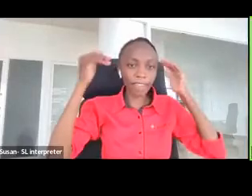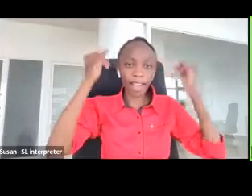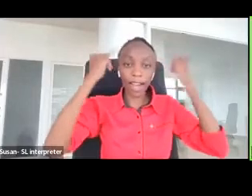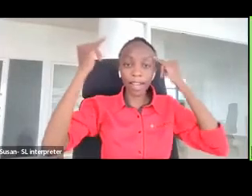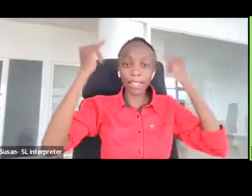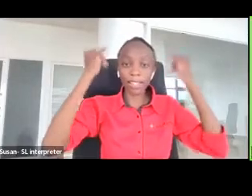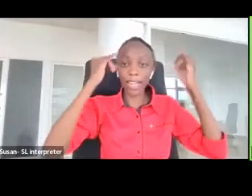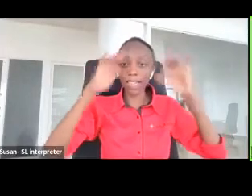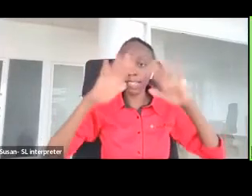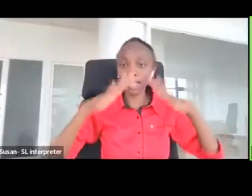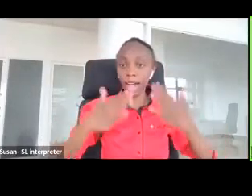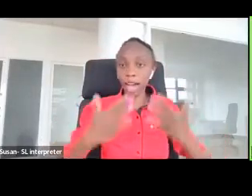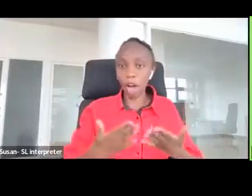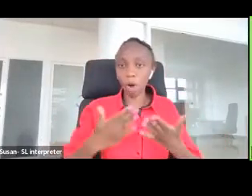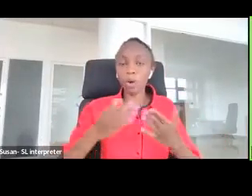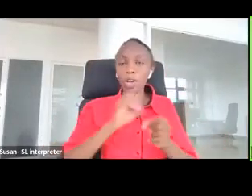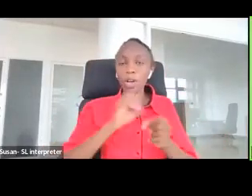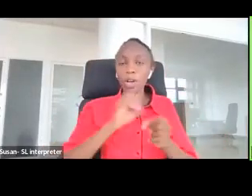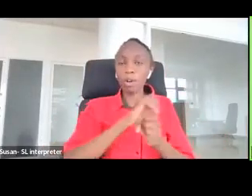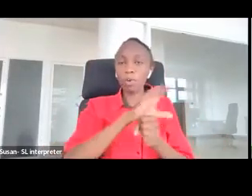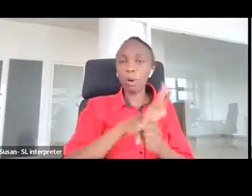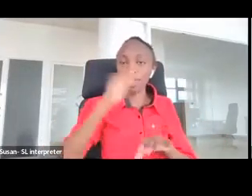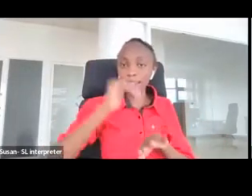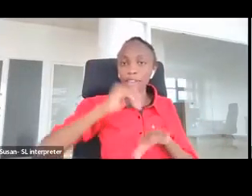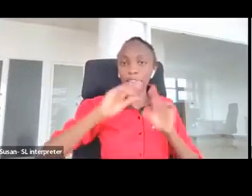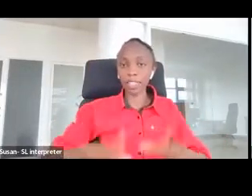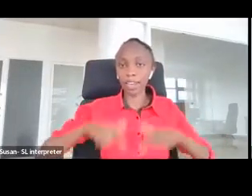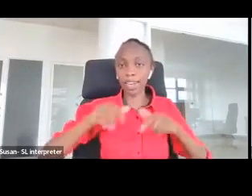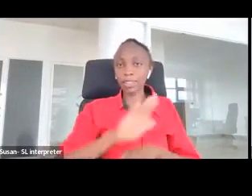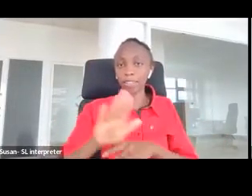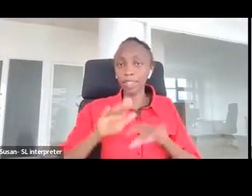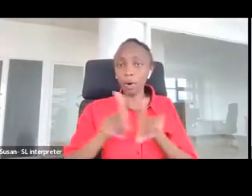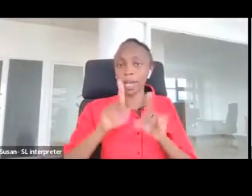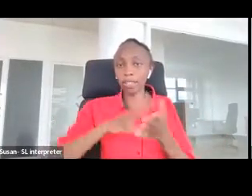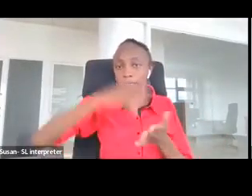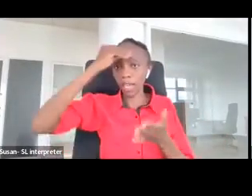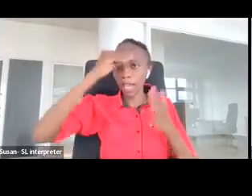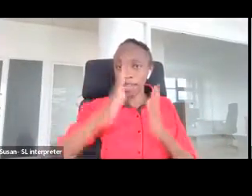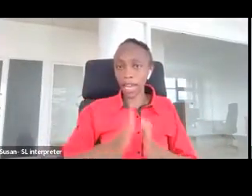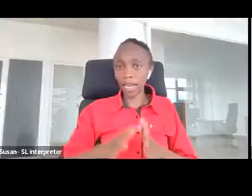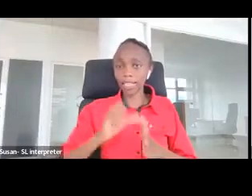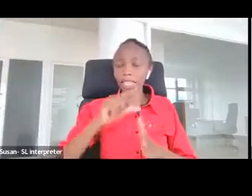them, their lives as learners. And so this year's